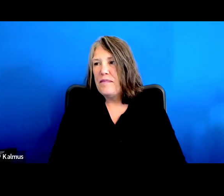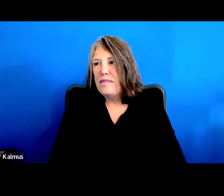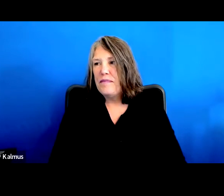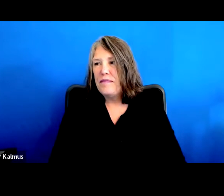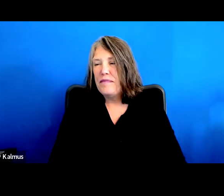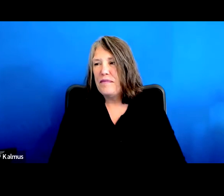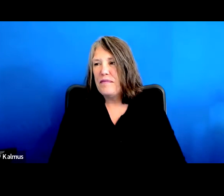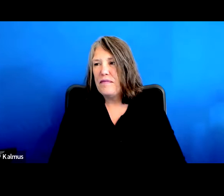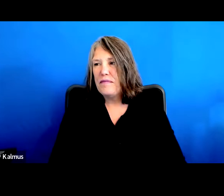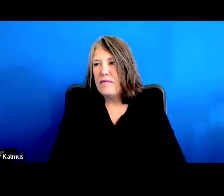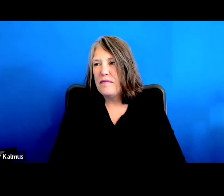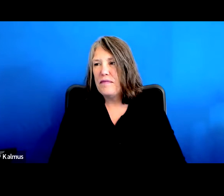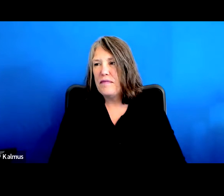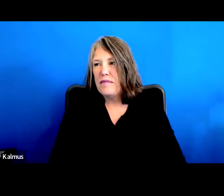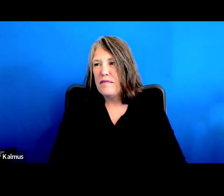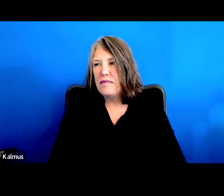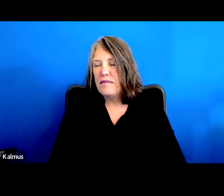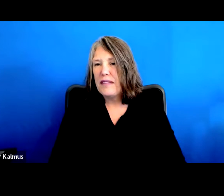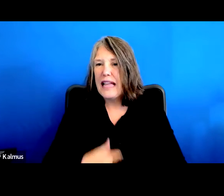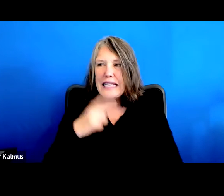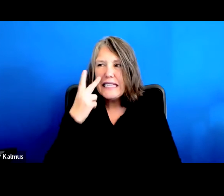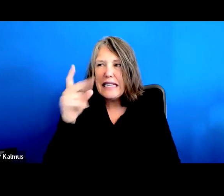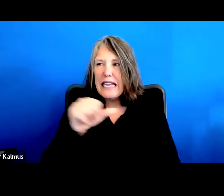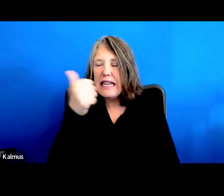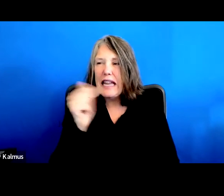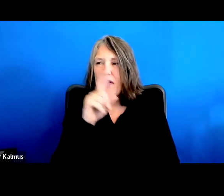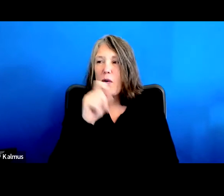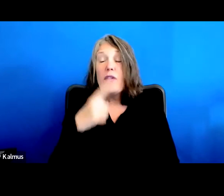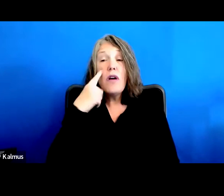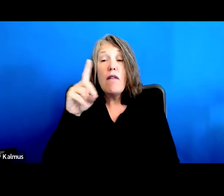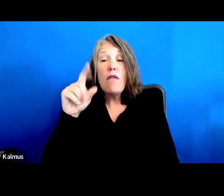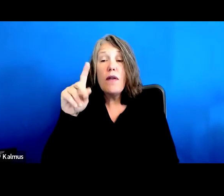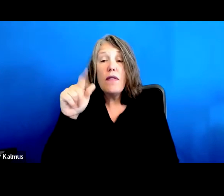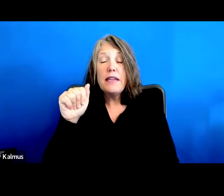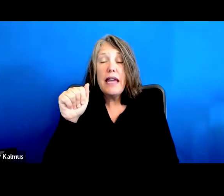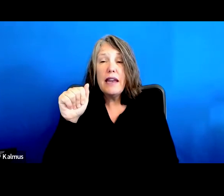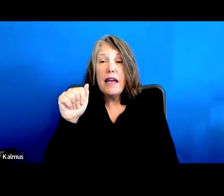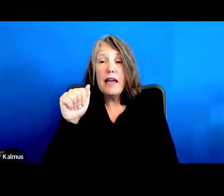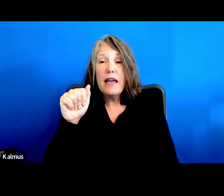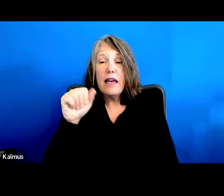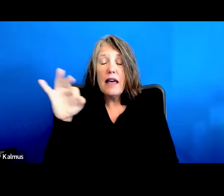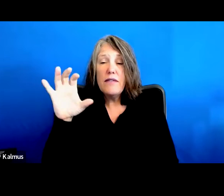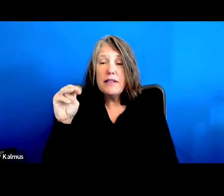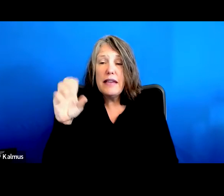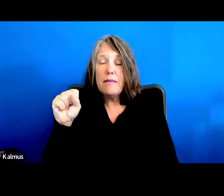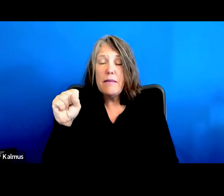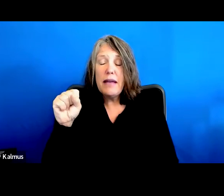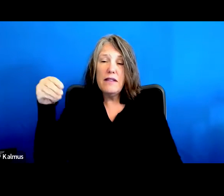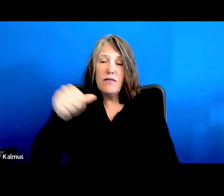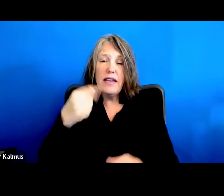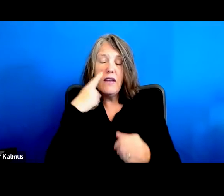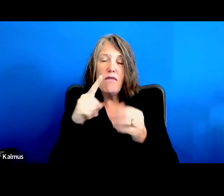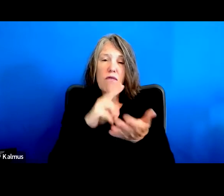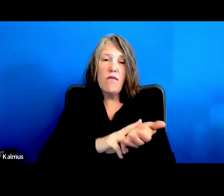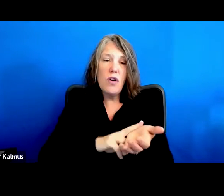All right, I see another question. For the data of Kay says, for the data of CMS funding nursing homes, were there any